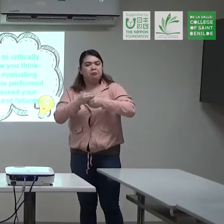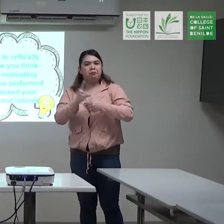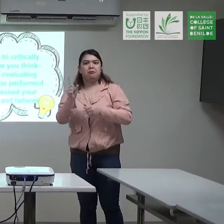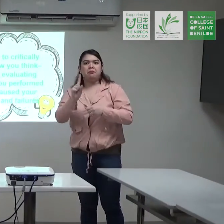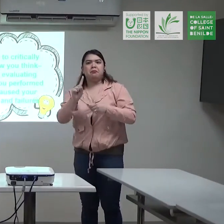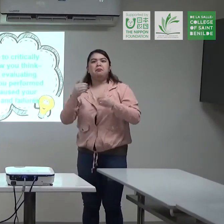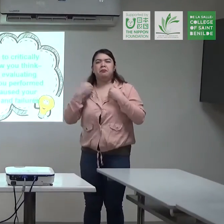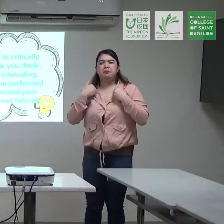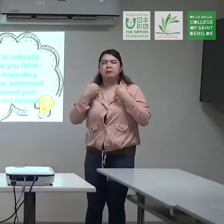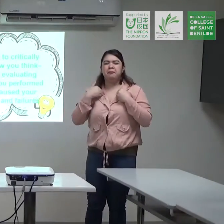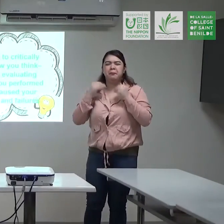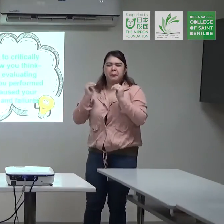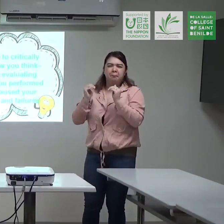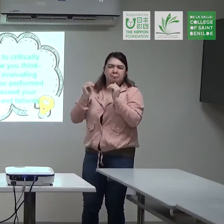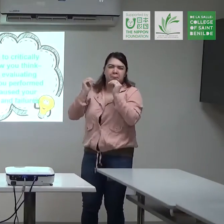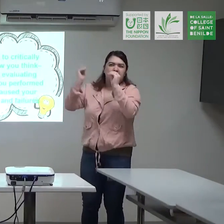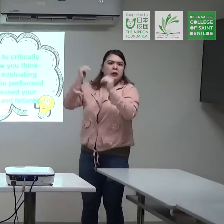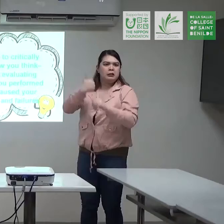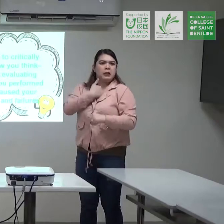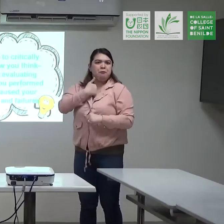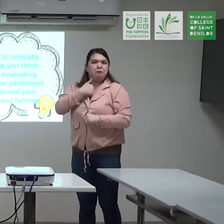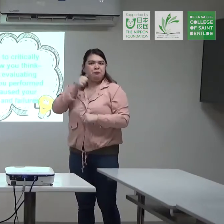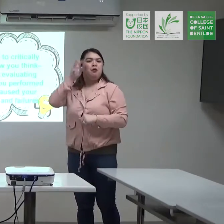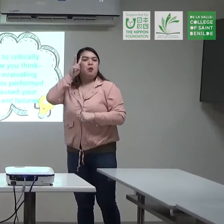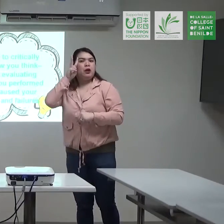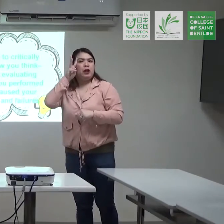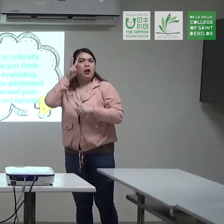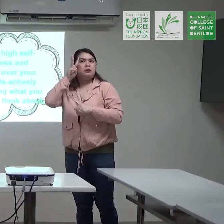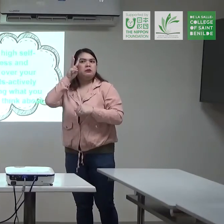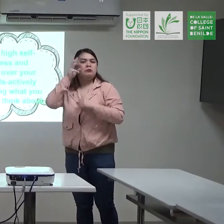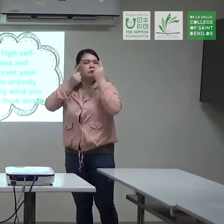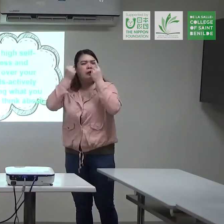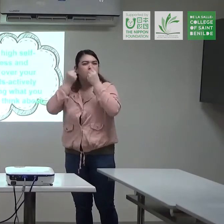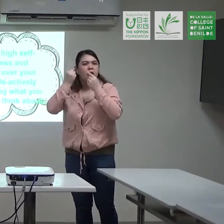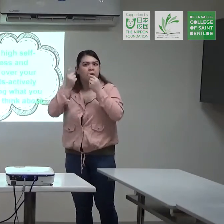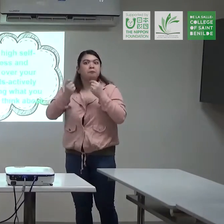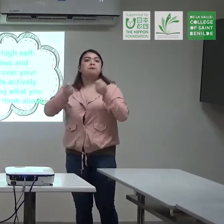involves high self-awareness.